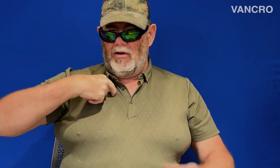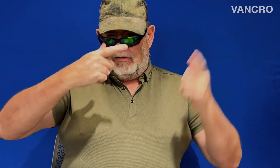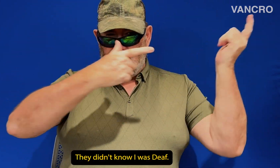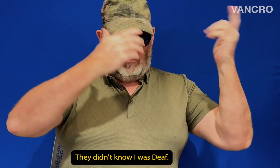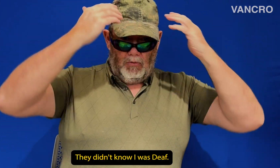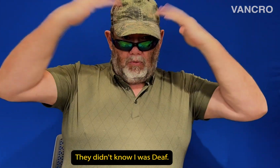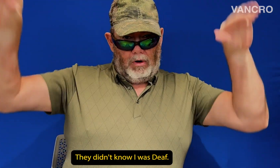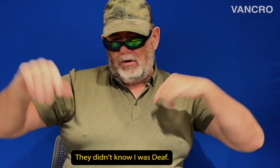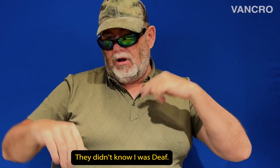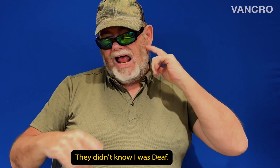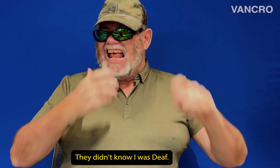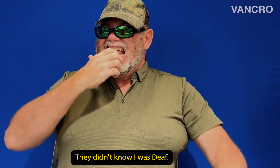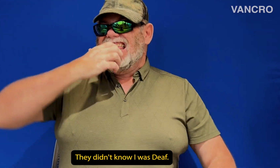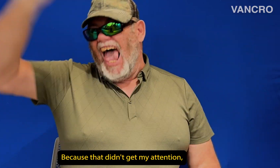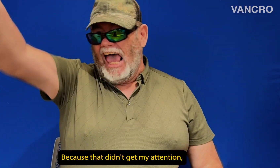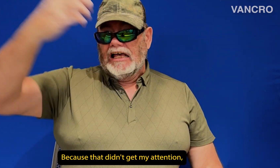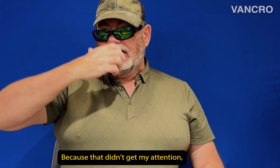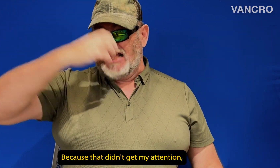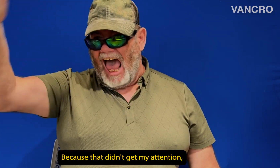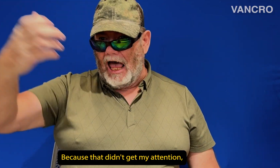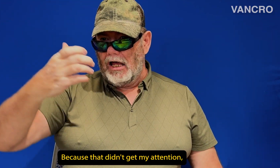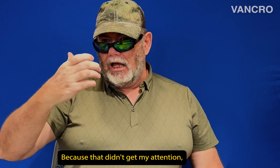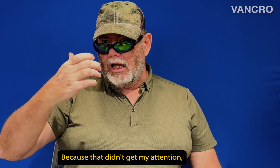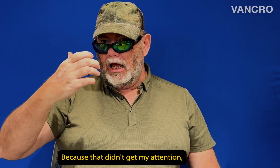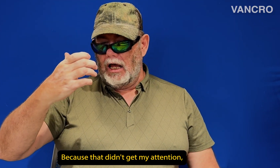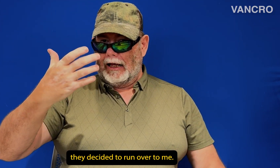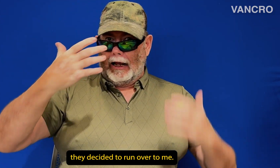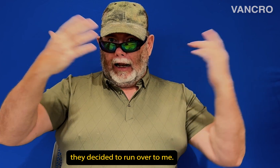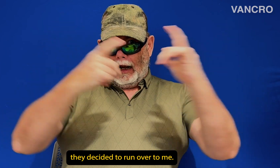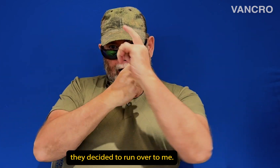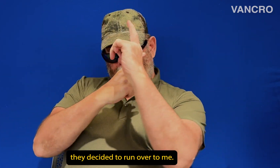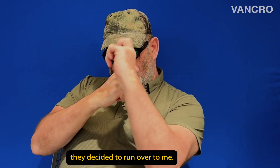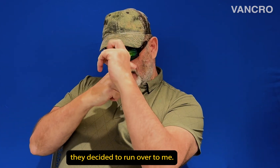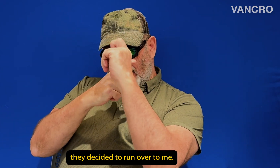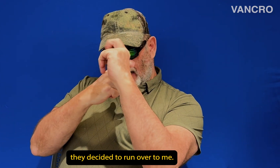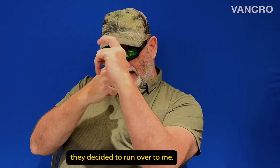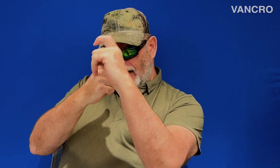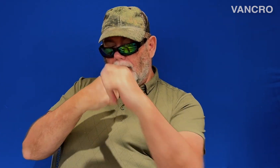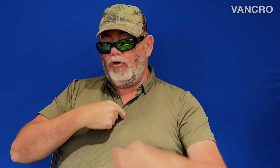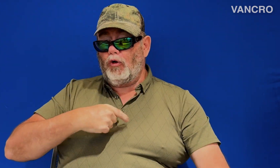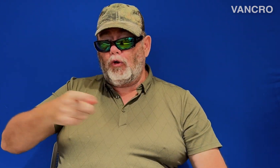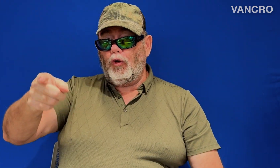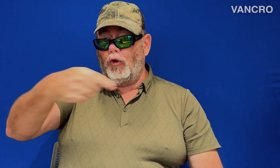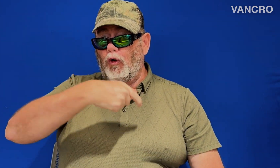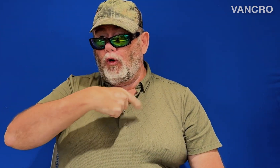They didn't know I was deaf. Because that didn't get my attention, they decided to run over to me.